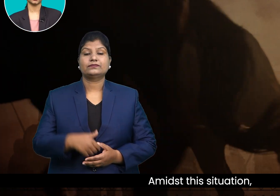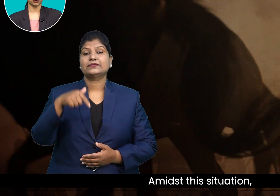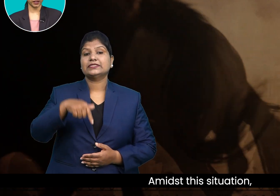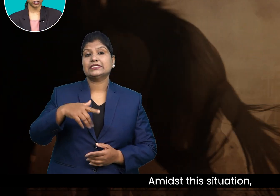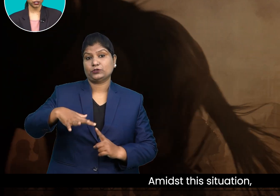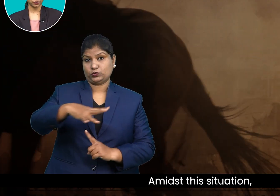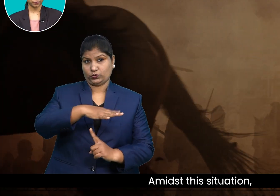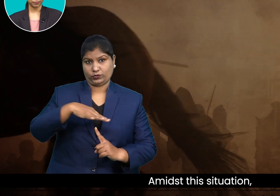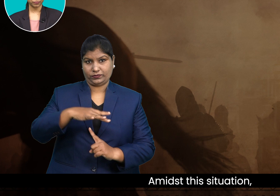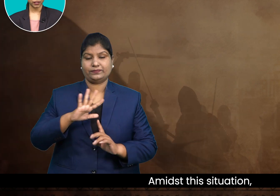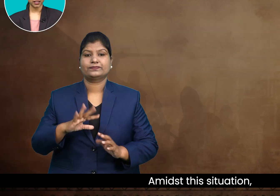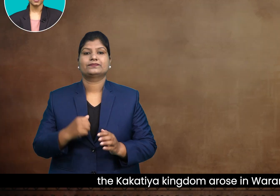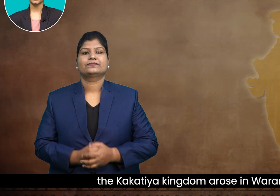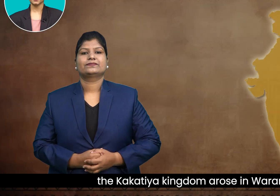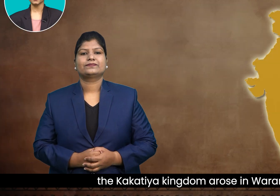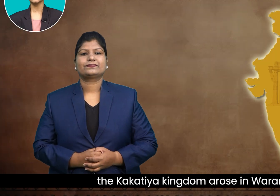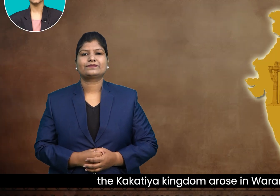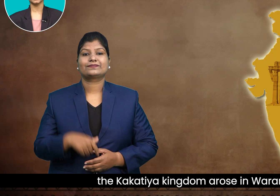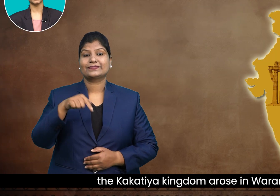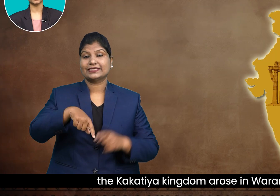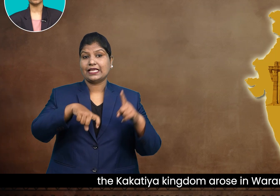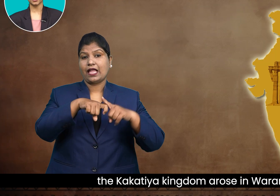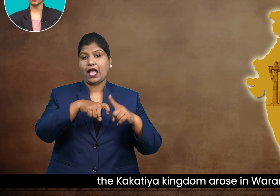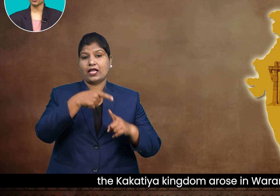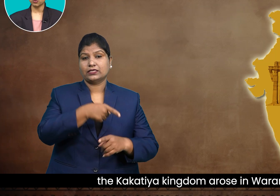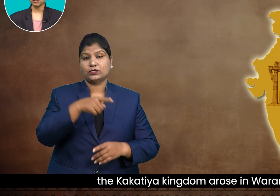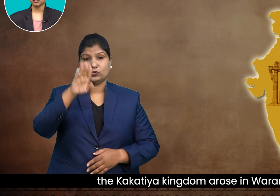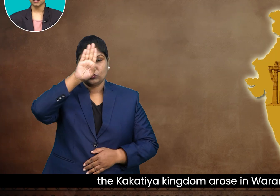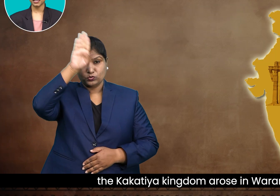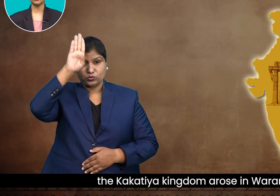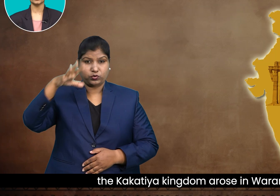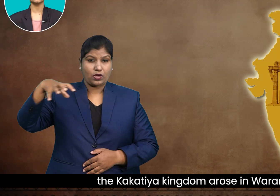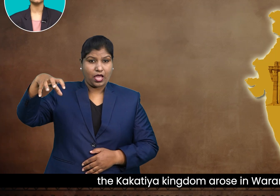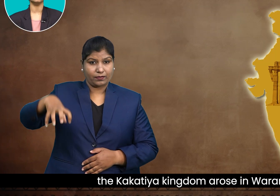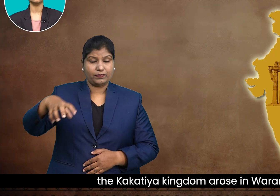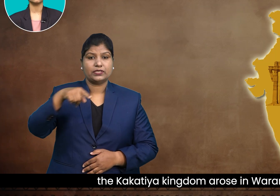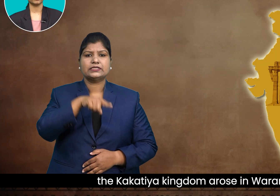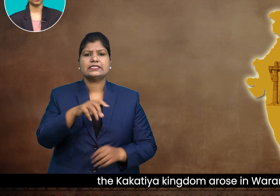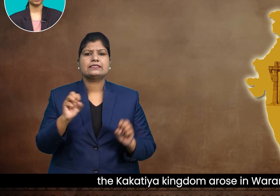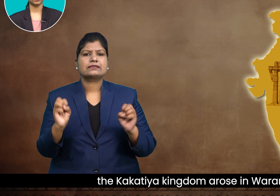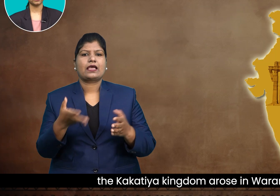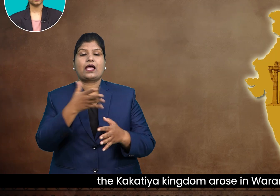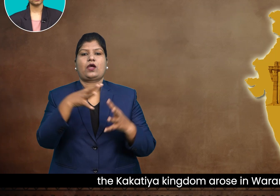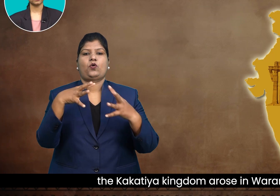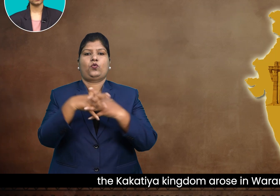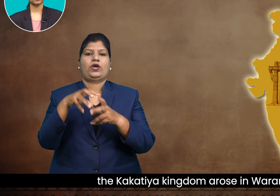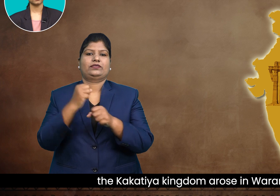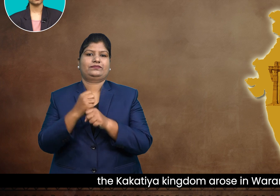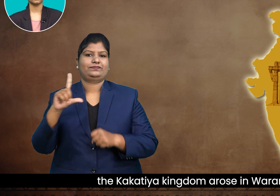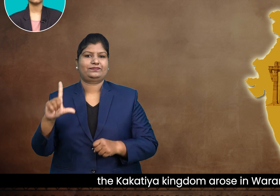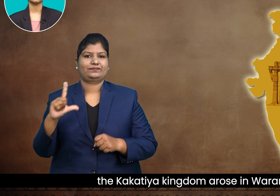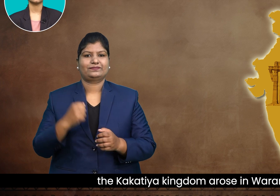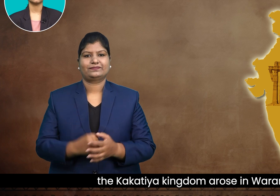Amidst this situation, the Kakatiya kingdom arose in Warangal.